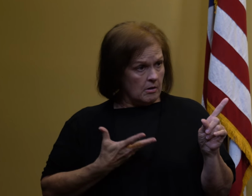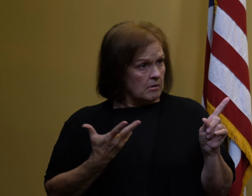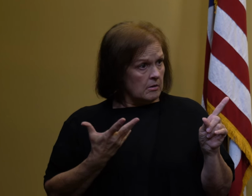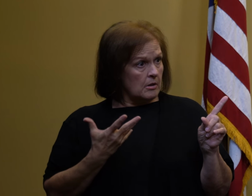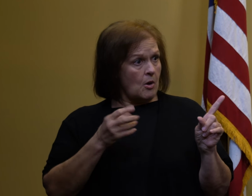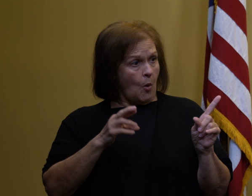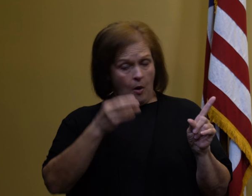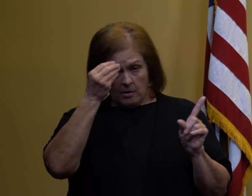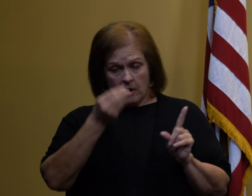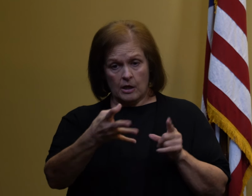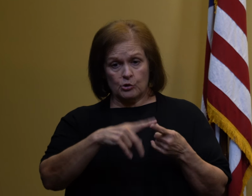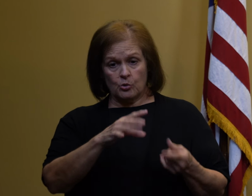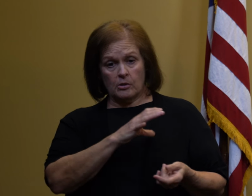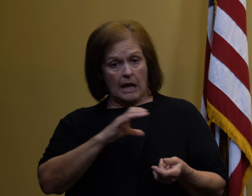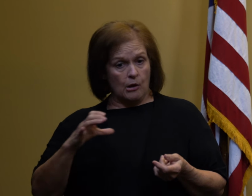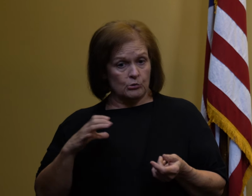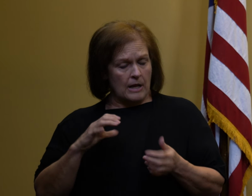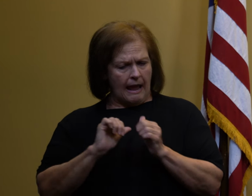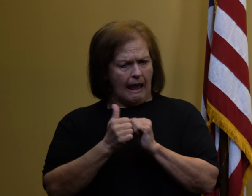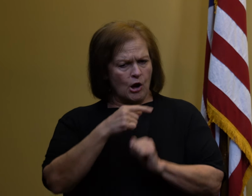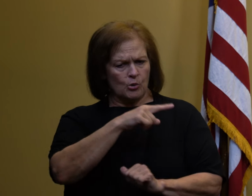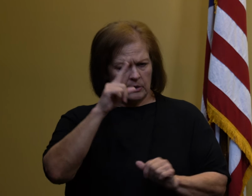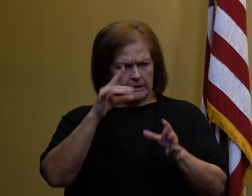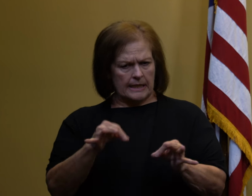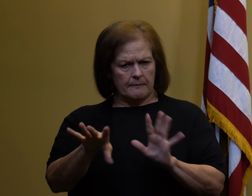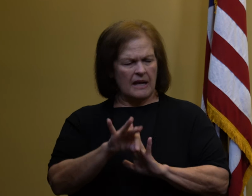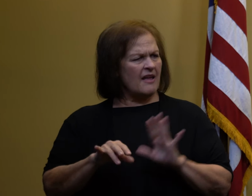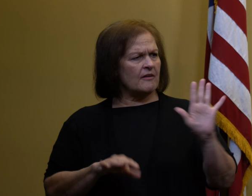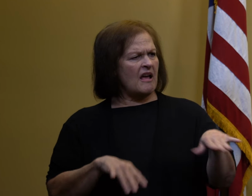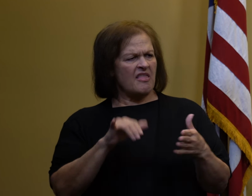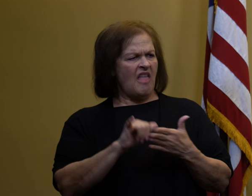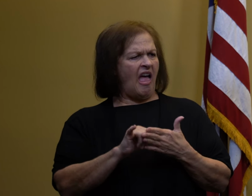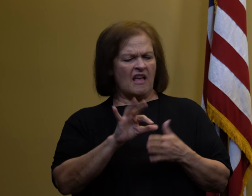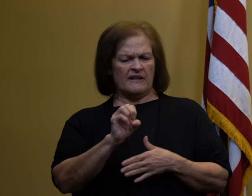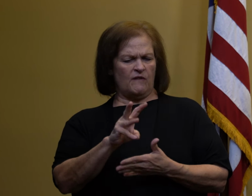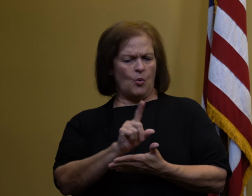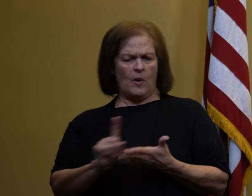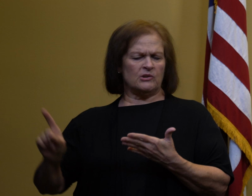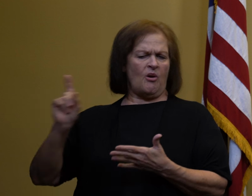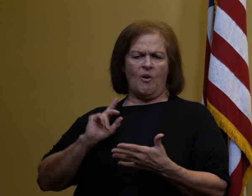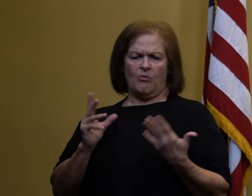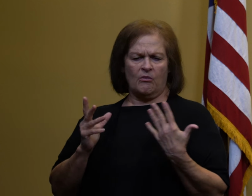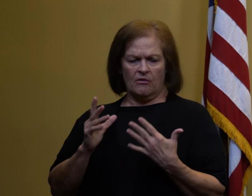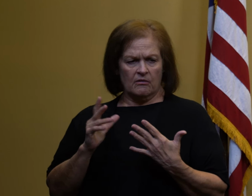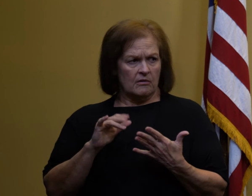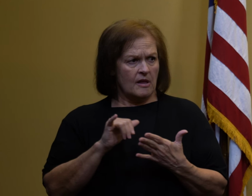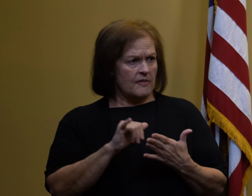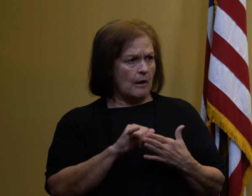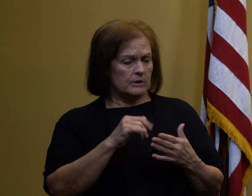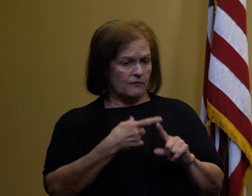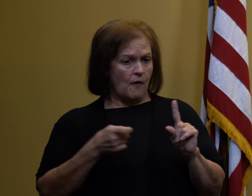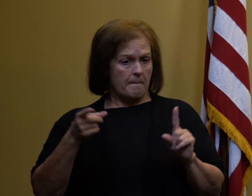so they can see how those candidates were narrowed down? Sure, that was weeks ago, and that was by the consultant that was